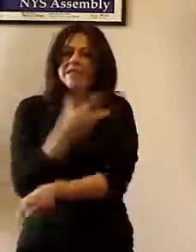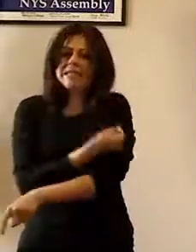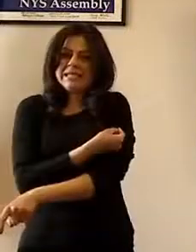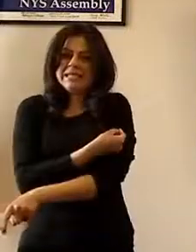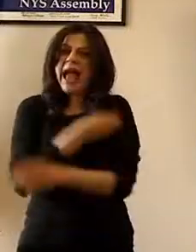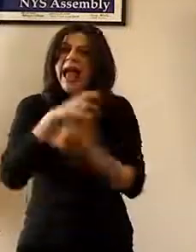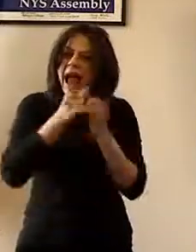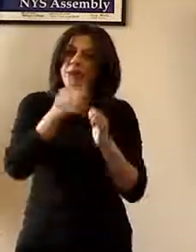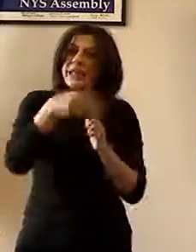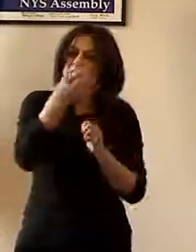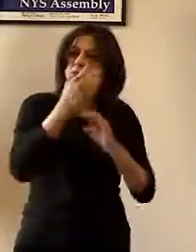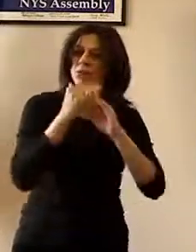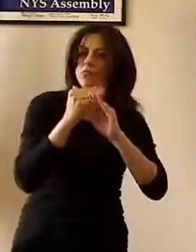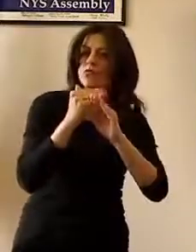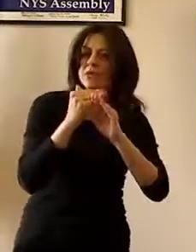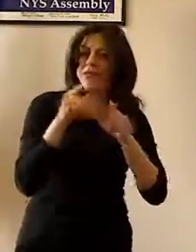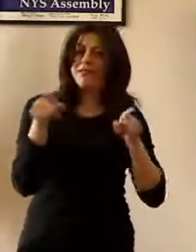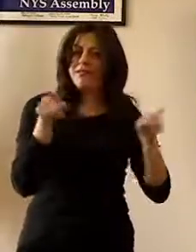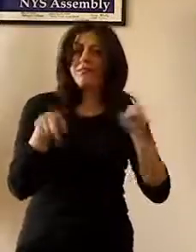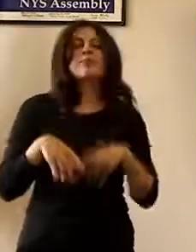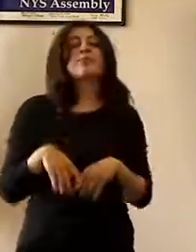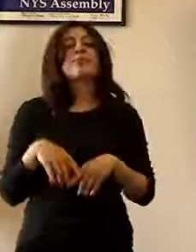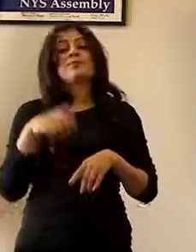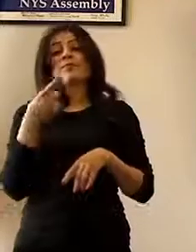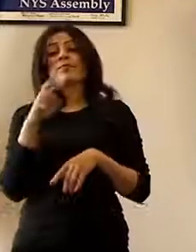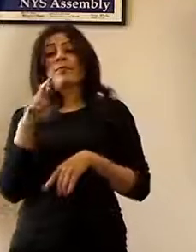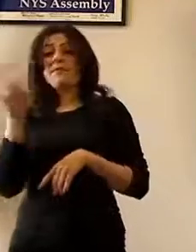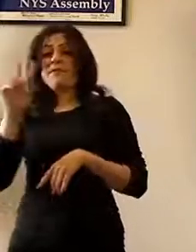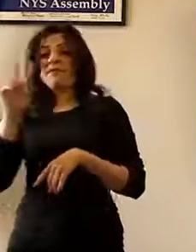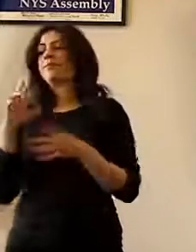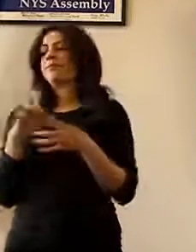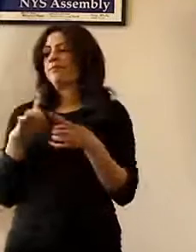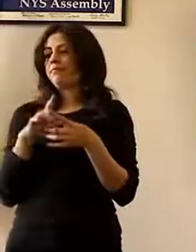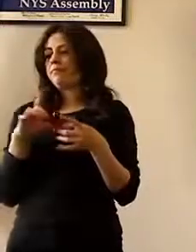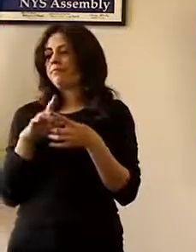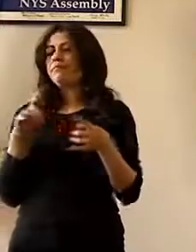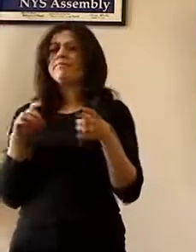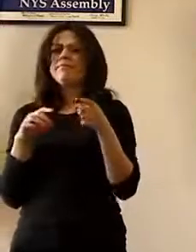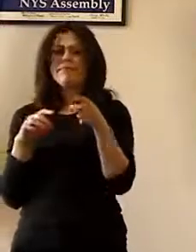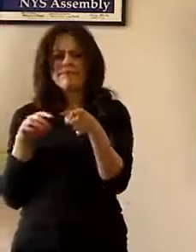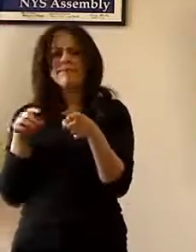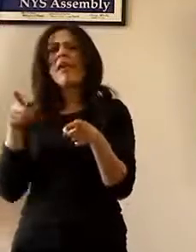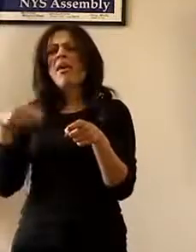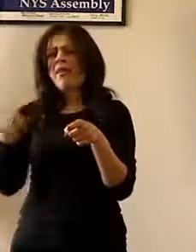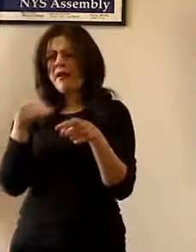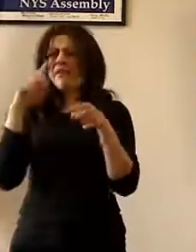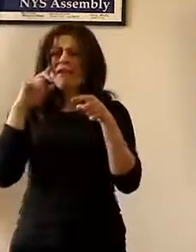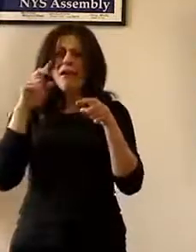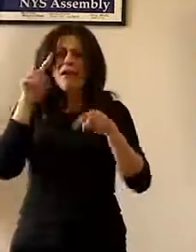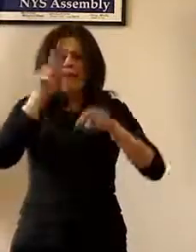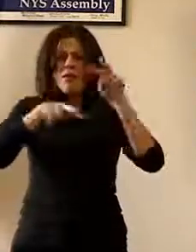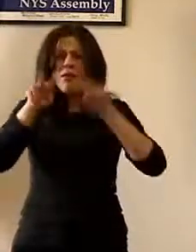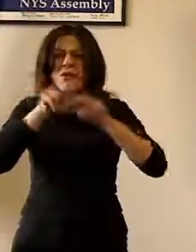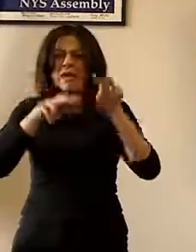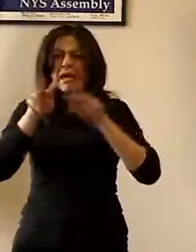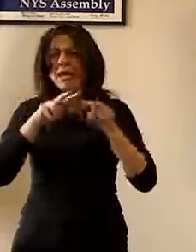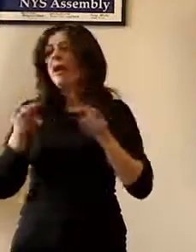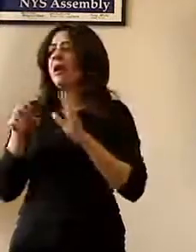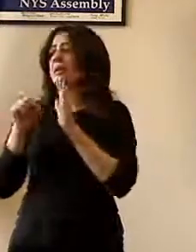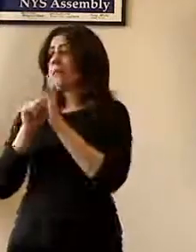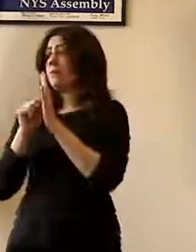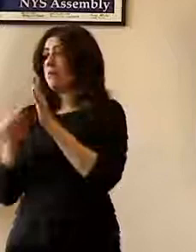you the benefit. Yeah, they're looking at this particular clinical presentation with